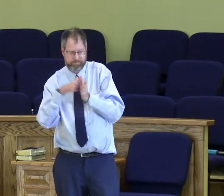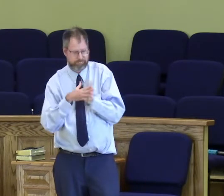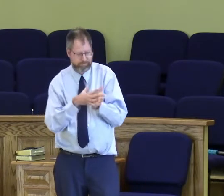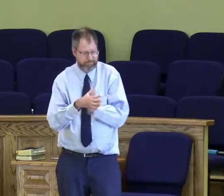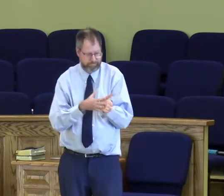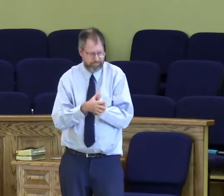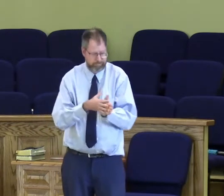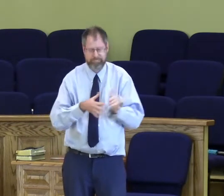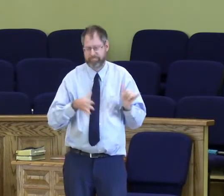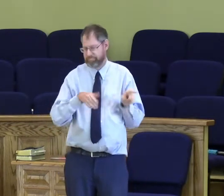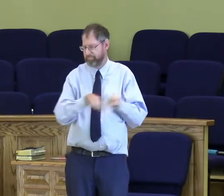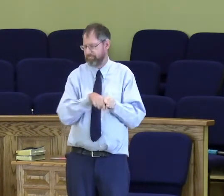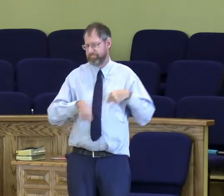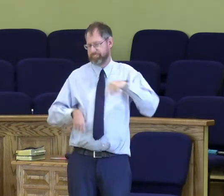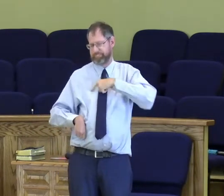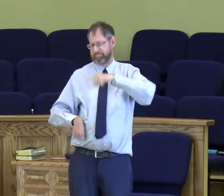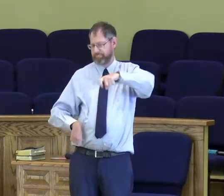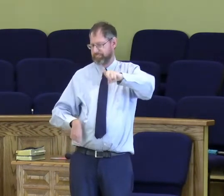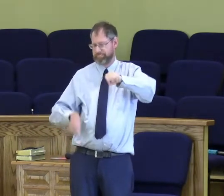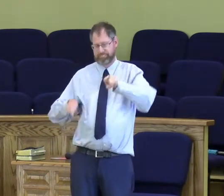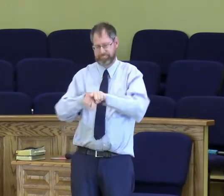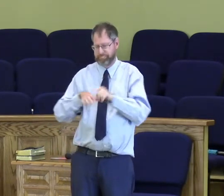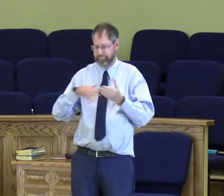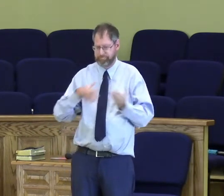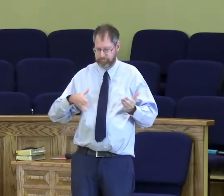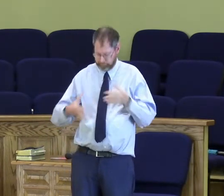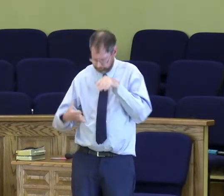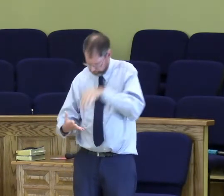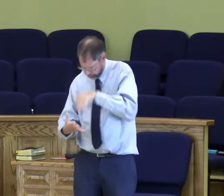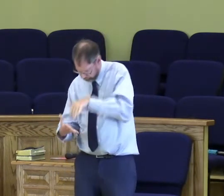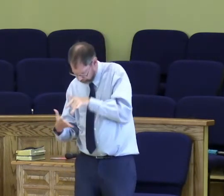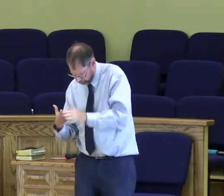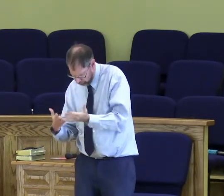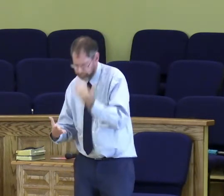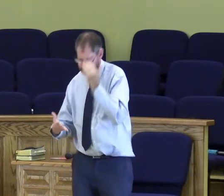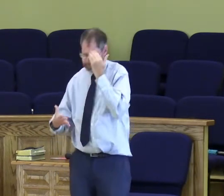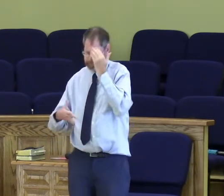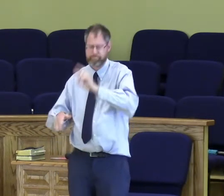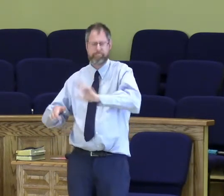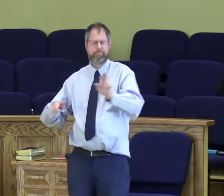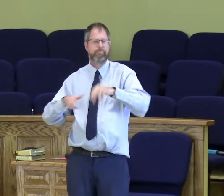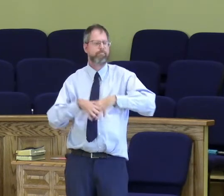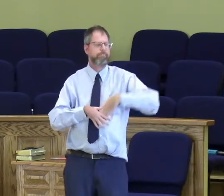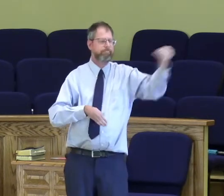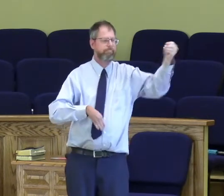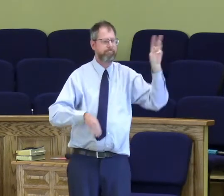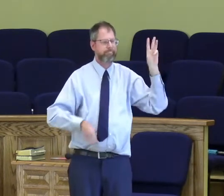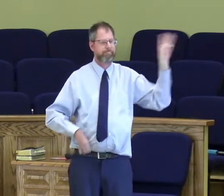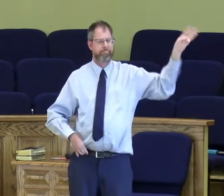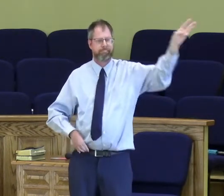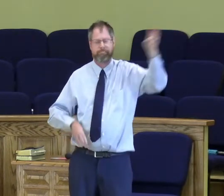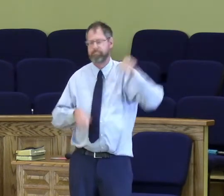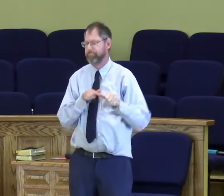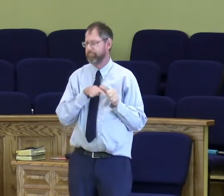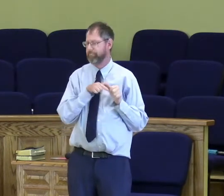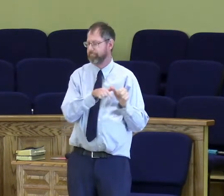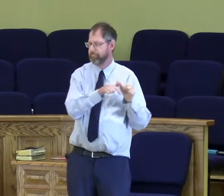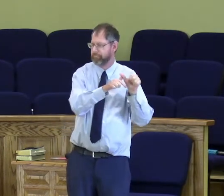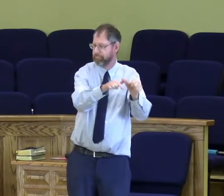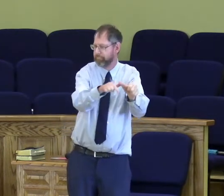still to this day is still talked about as an amazing influence on deaf people in the continent of Africa. And now the challenge should be taken to us, and we